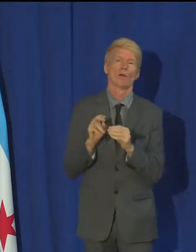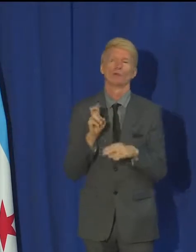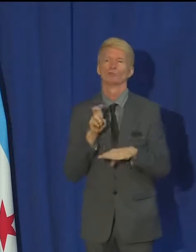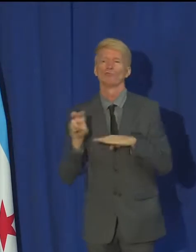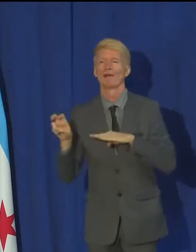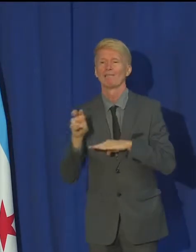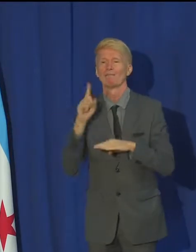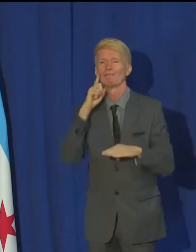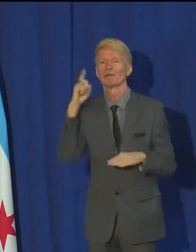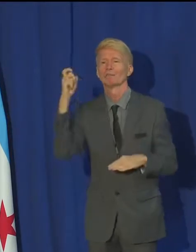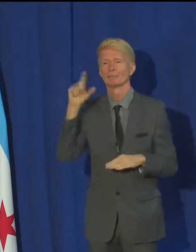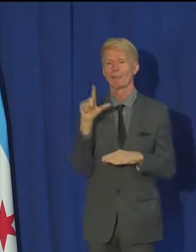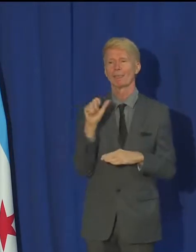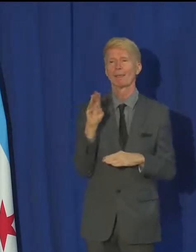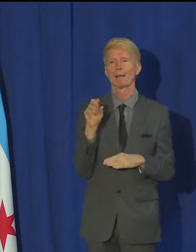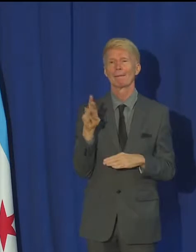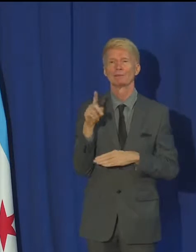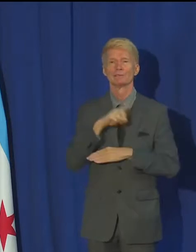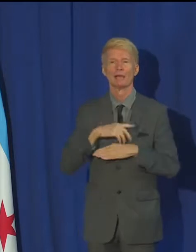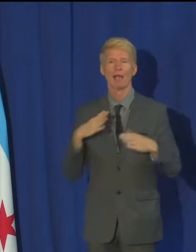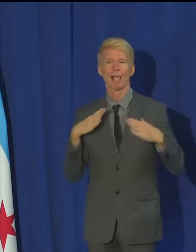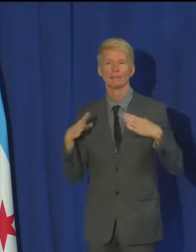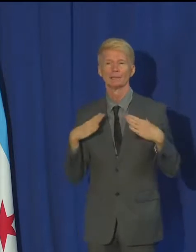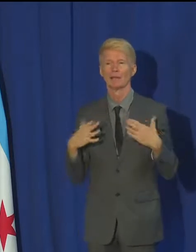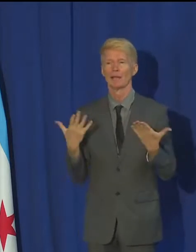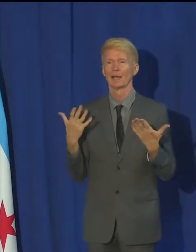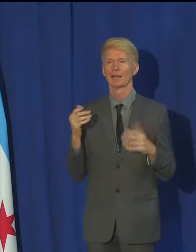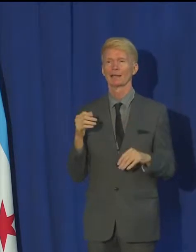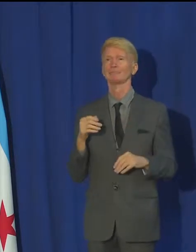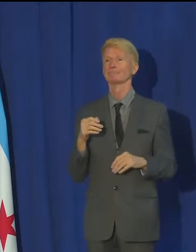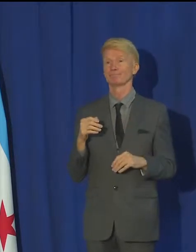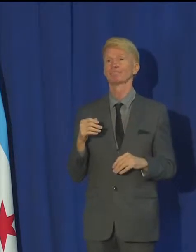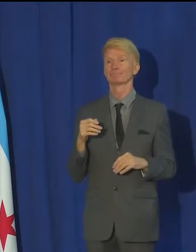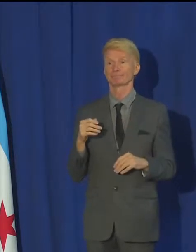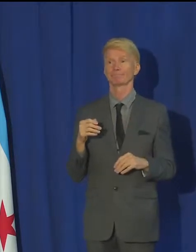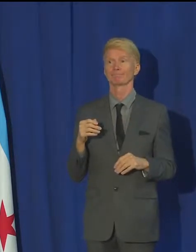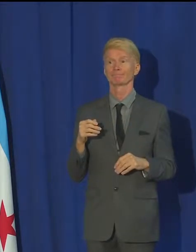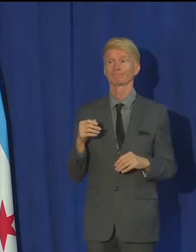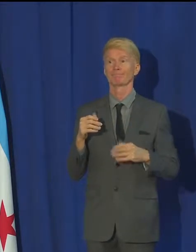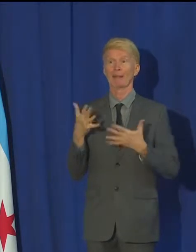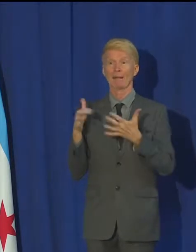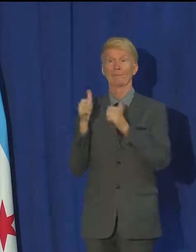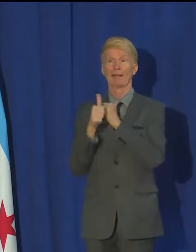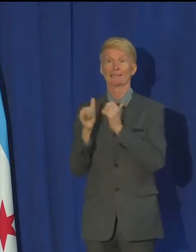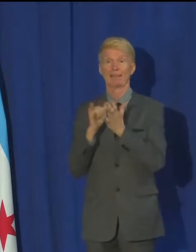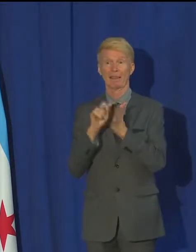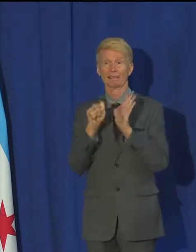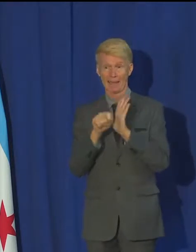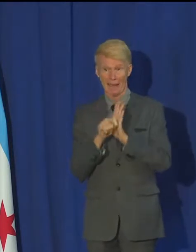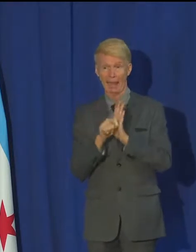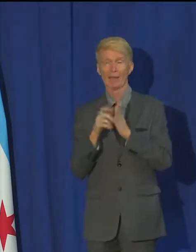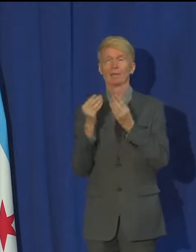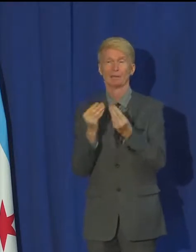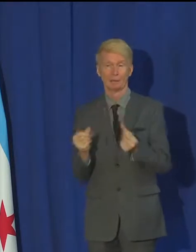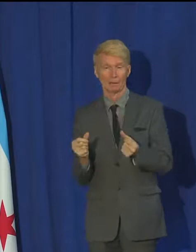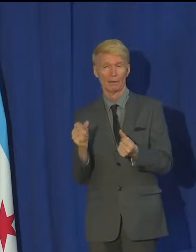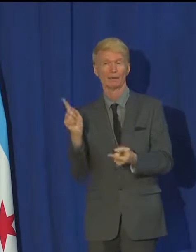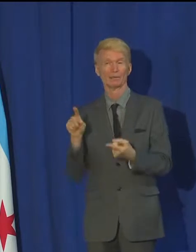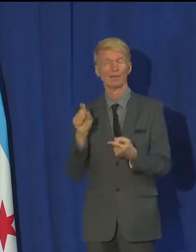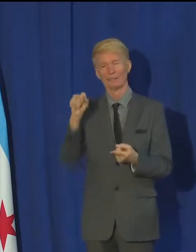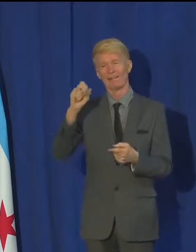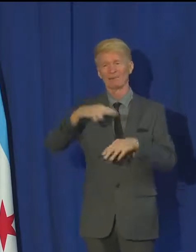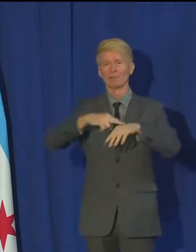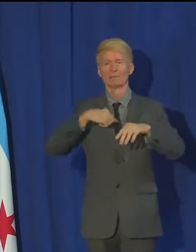related to Labor Day, and we're past that in some ways. So I have, you know, again, I'm concerned about every area of the